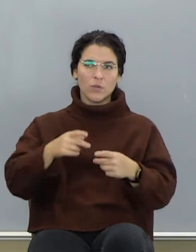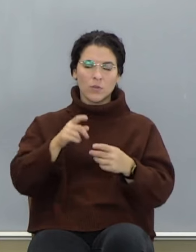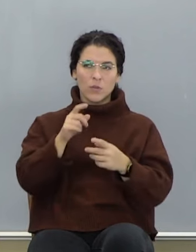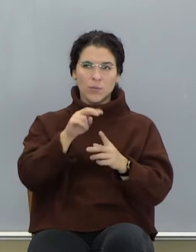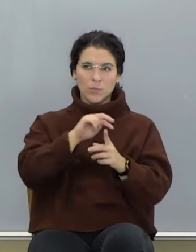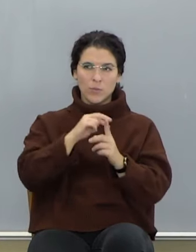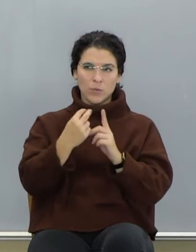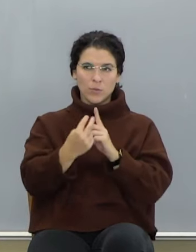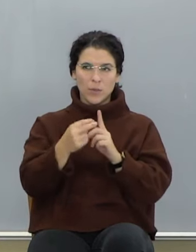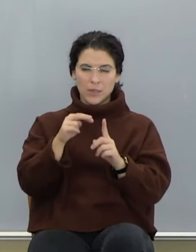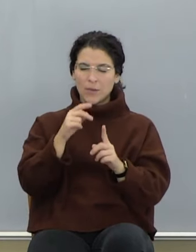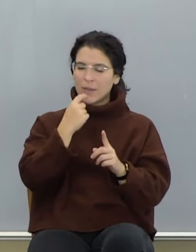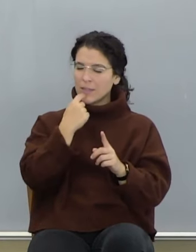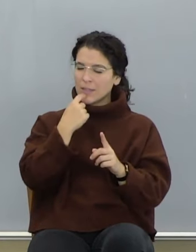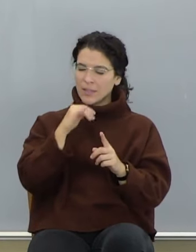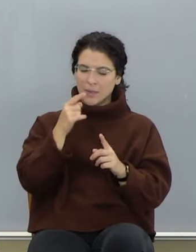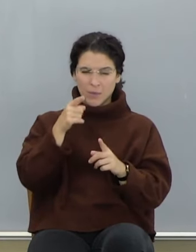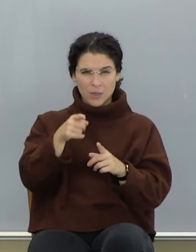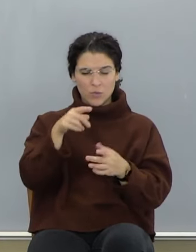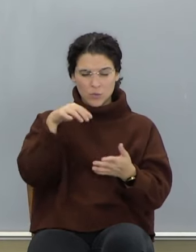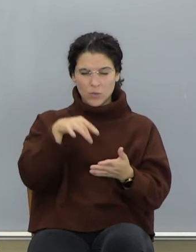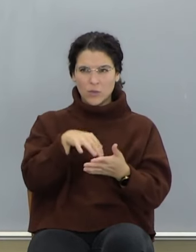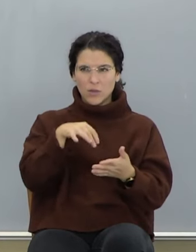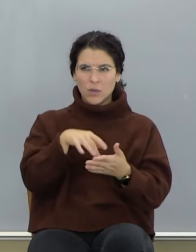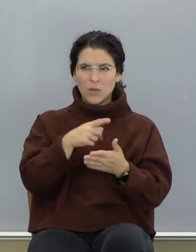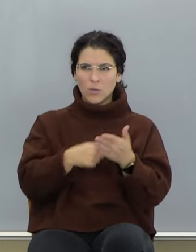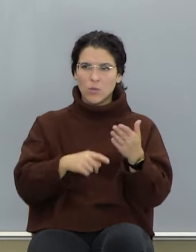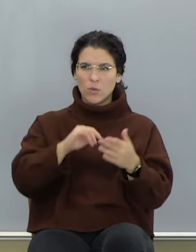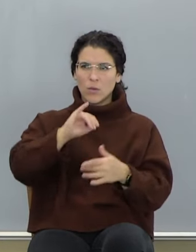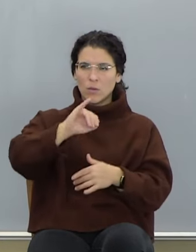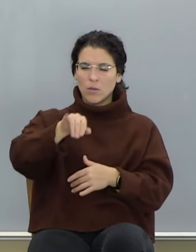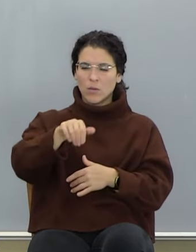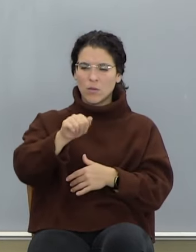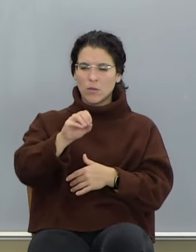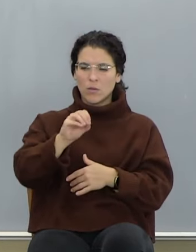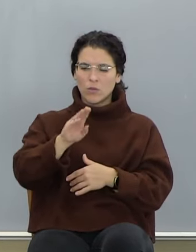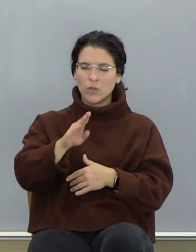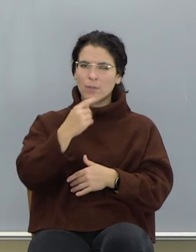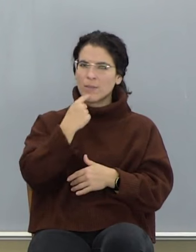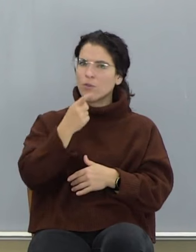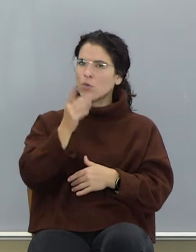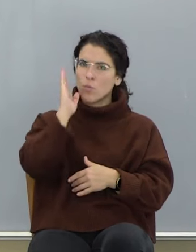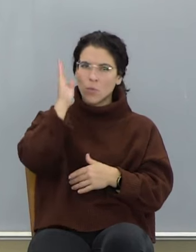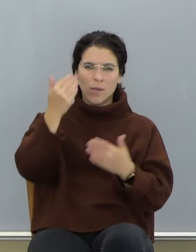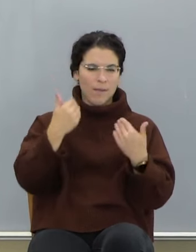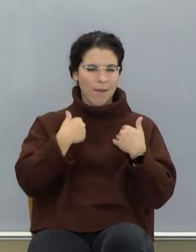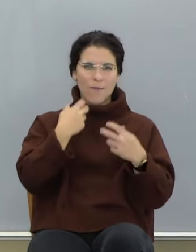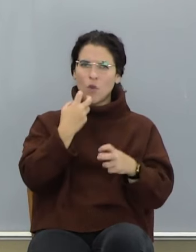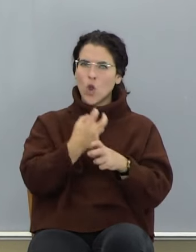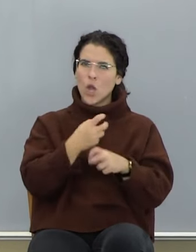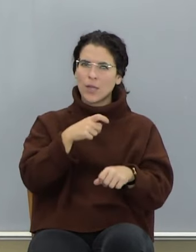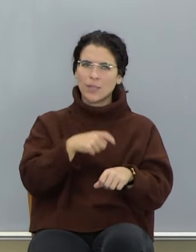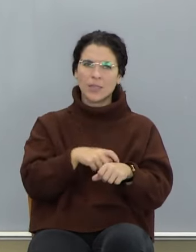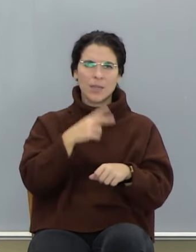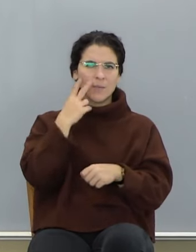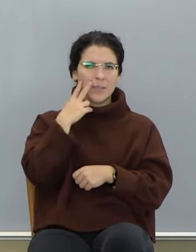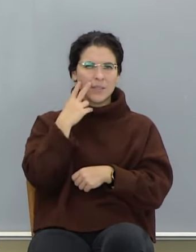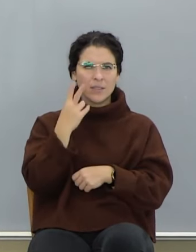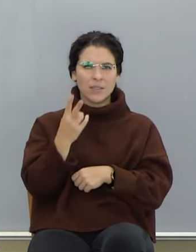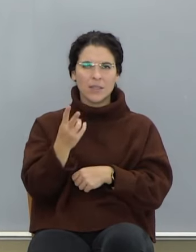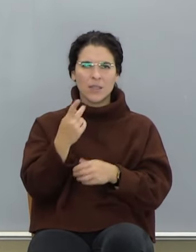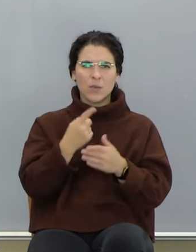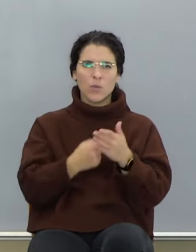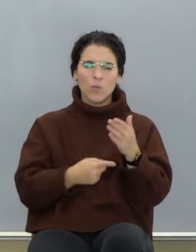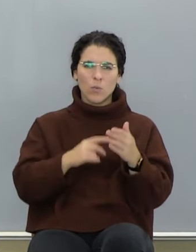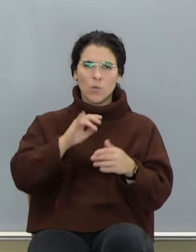just say that because you study what Jacob is saying, and you're going to have a hard time seeing